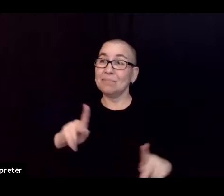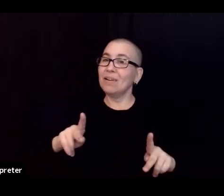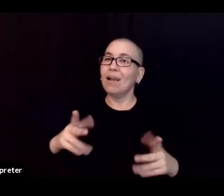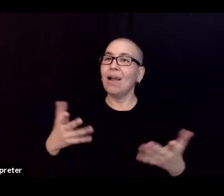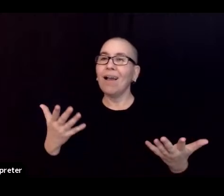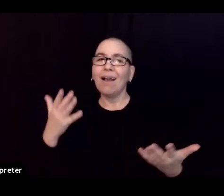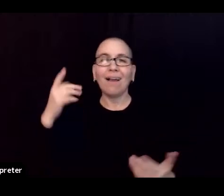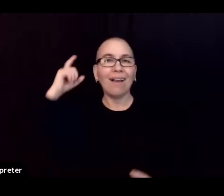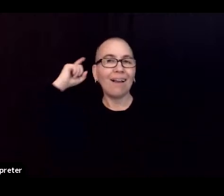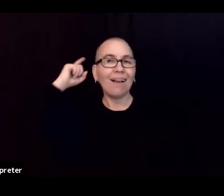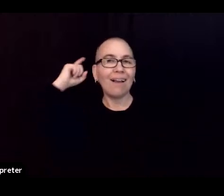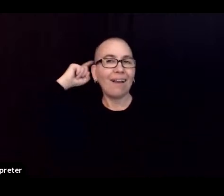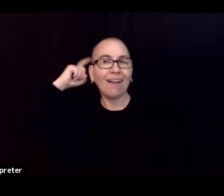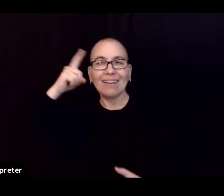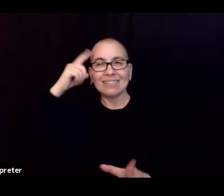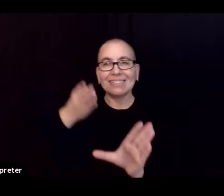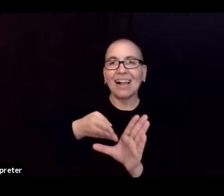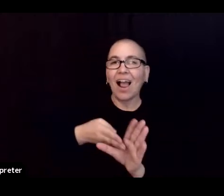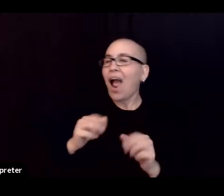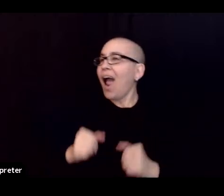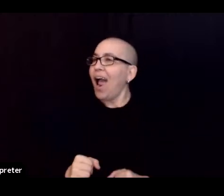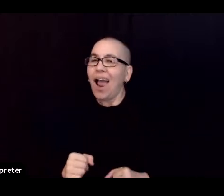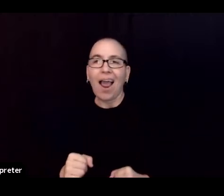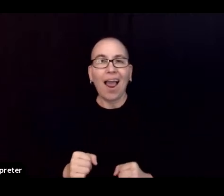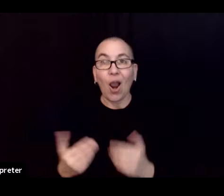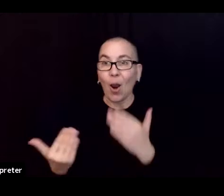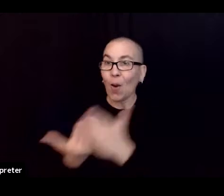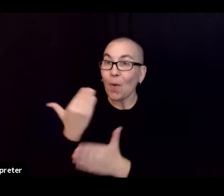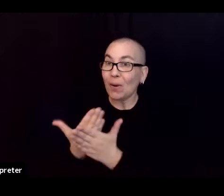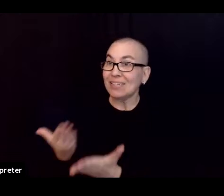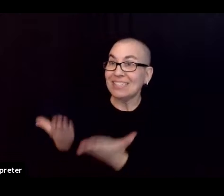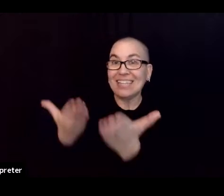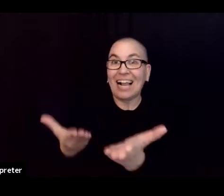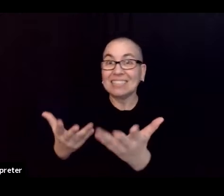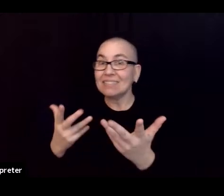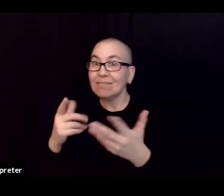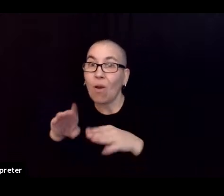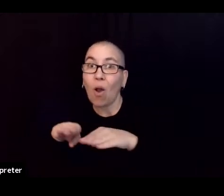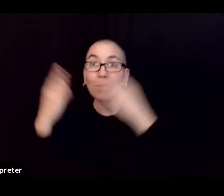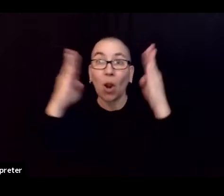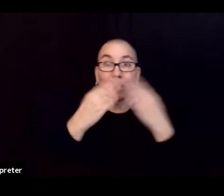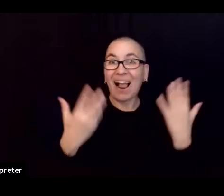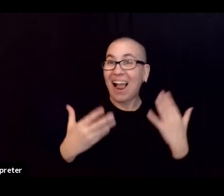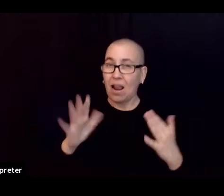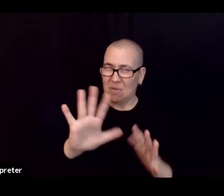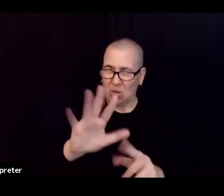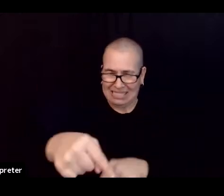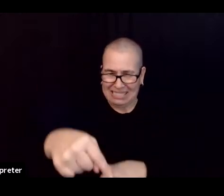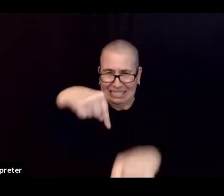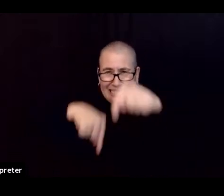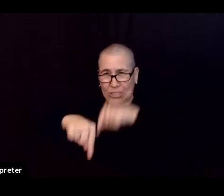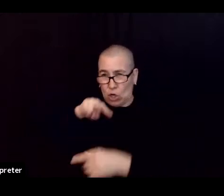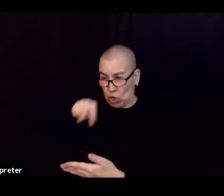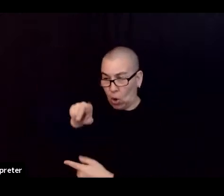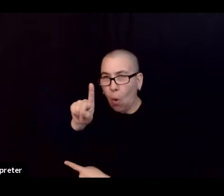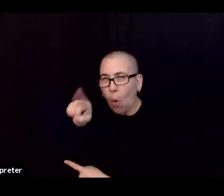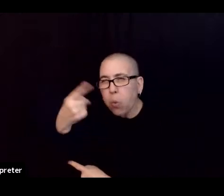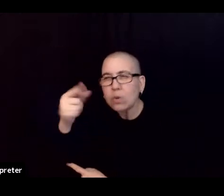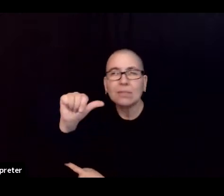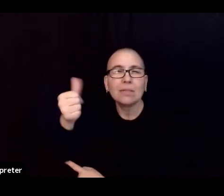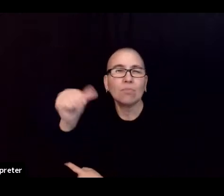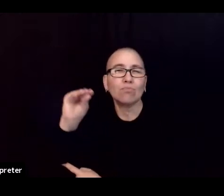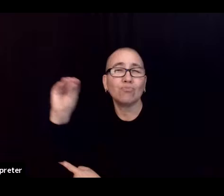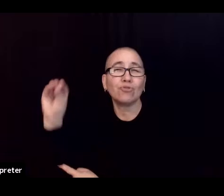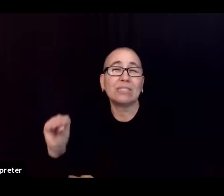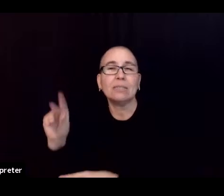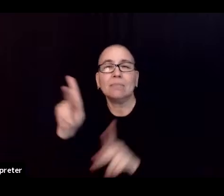it's important that it's not about when vaccination is happening in your state. It's about when you have